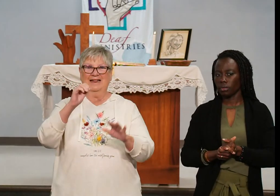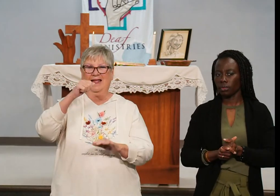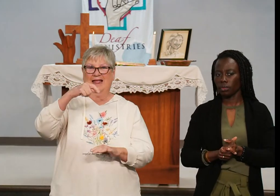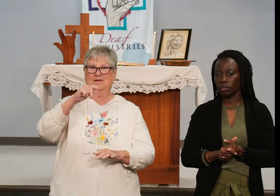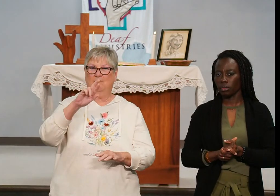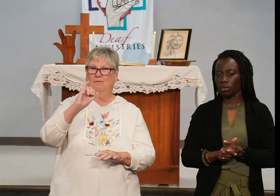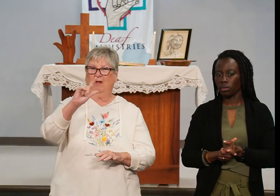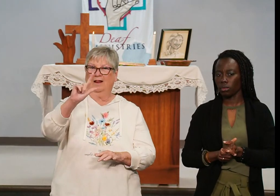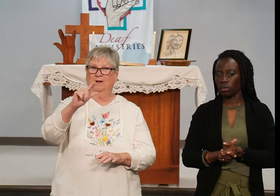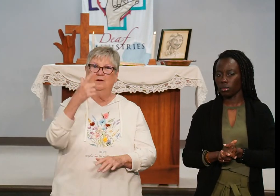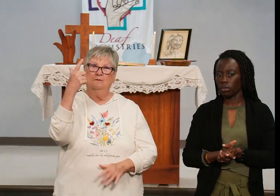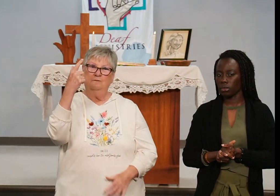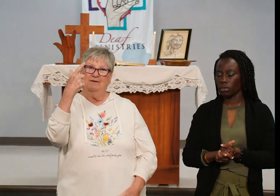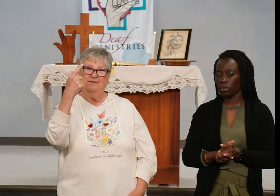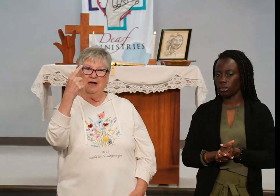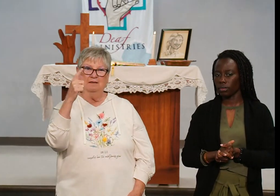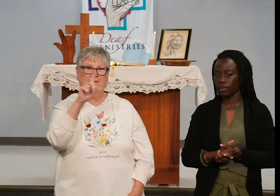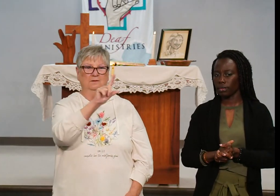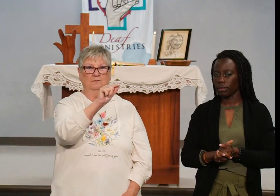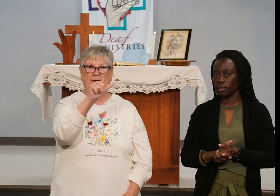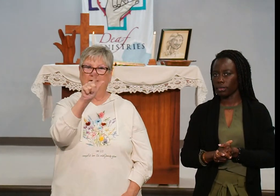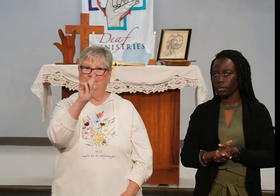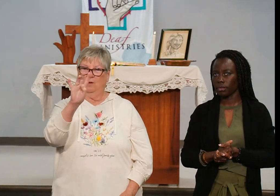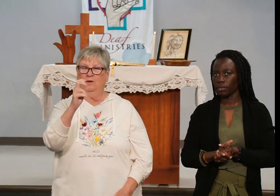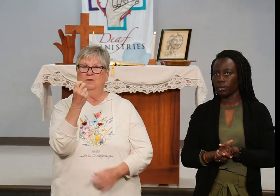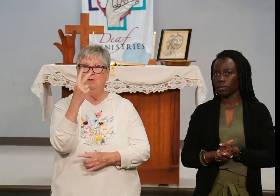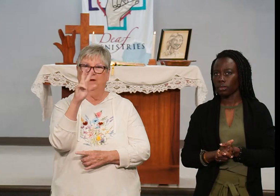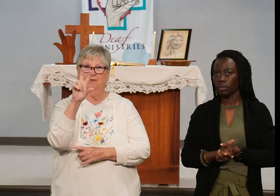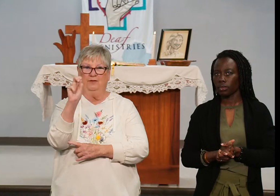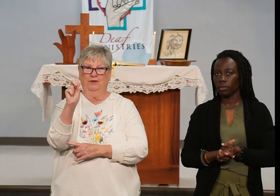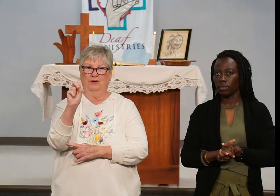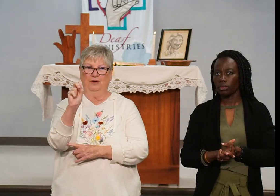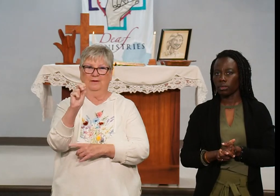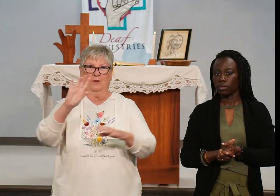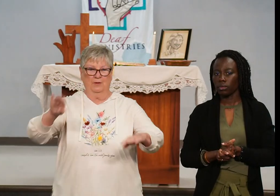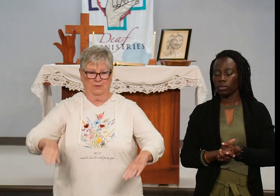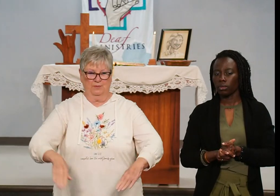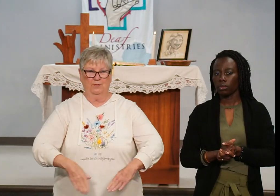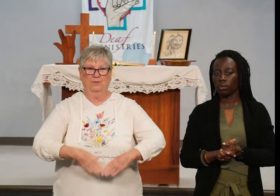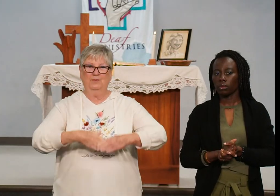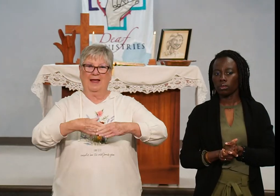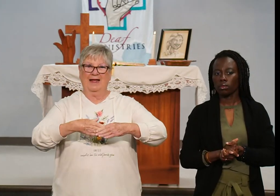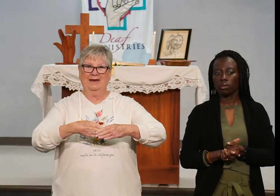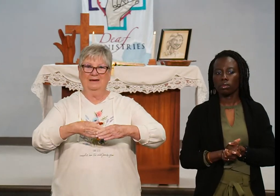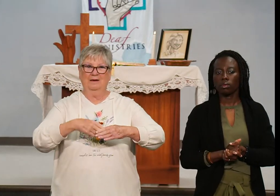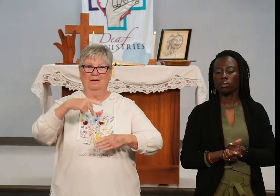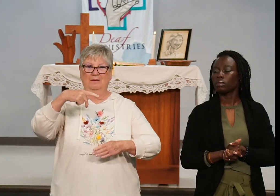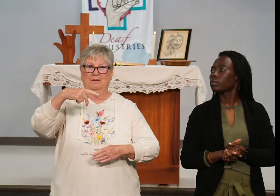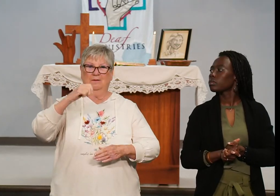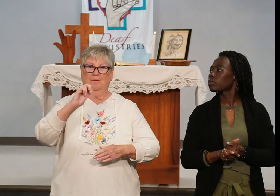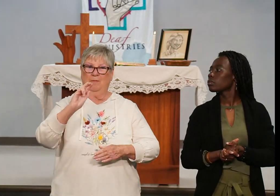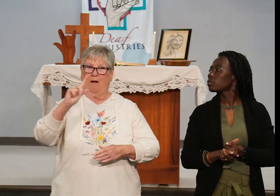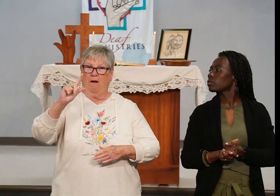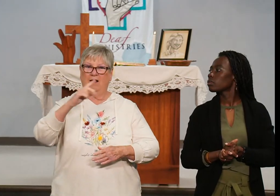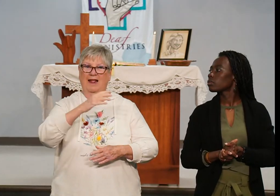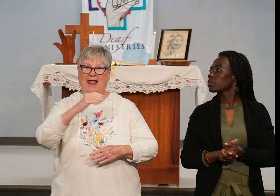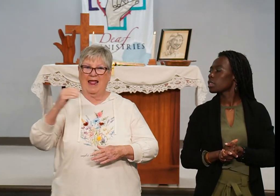Sunday, April 21st at 12:30, we celebrate the